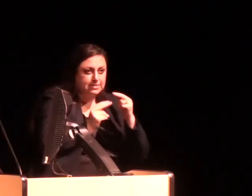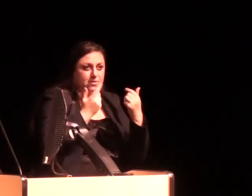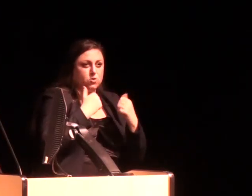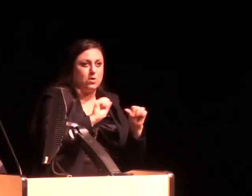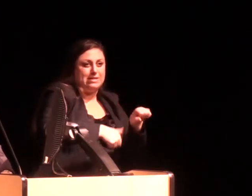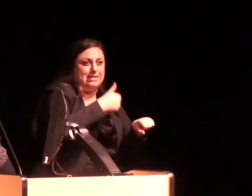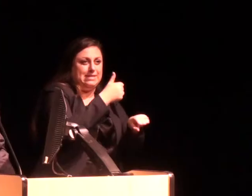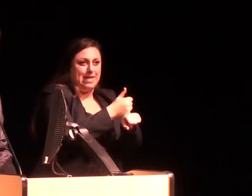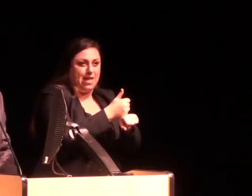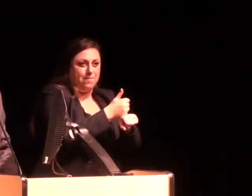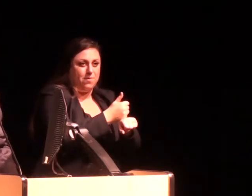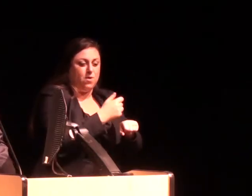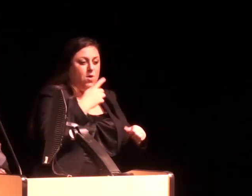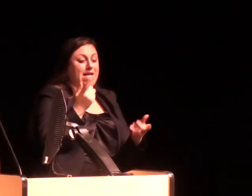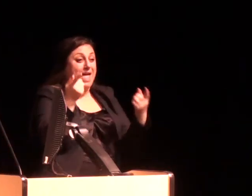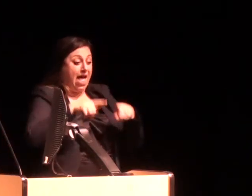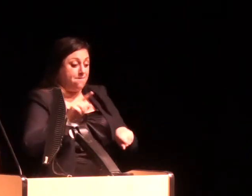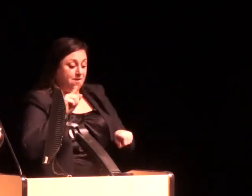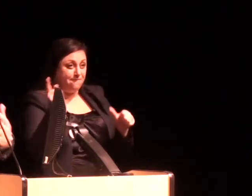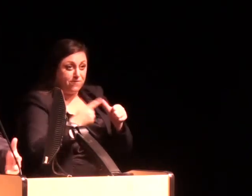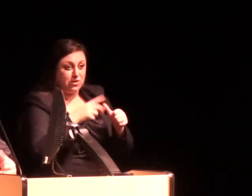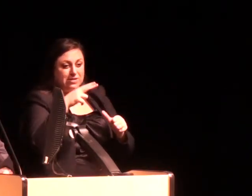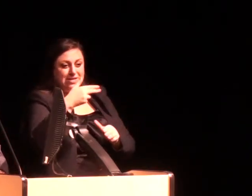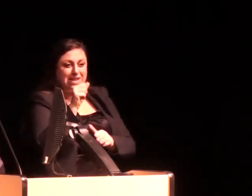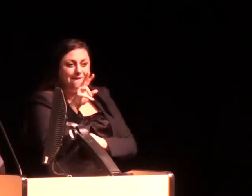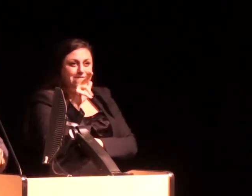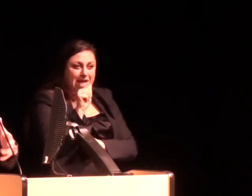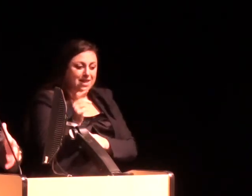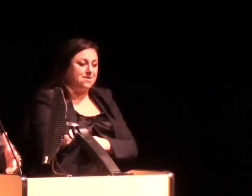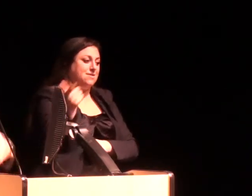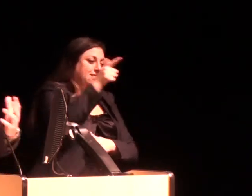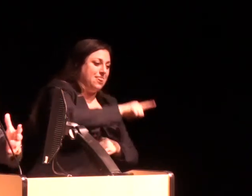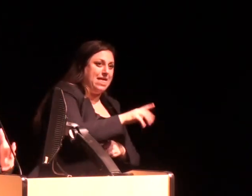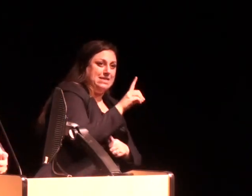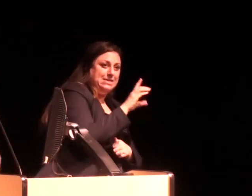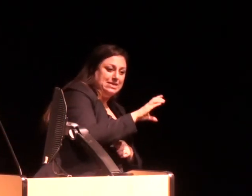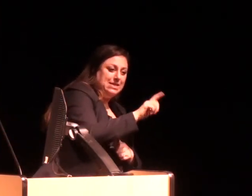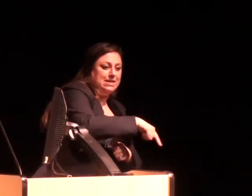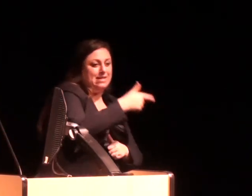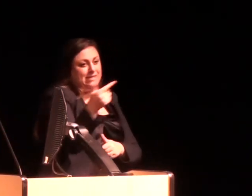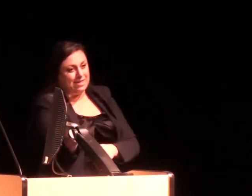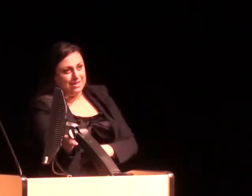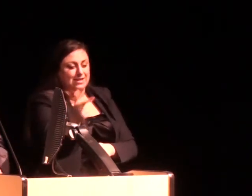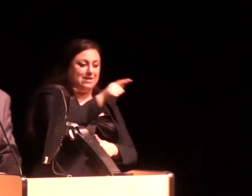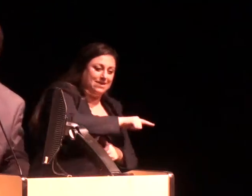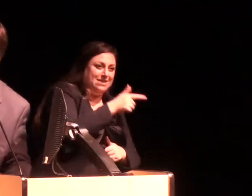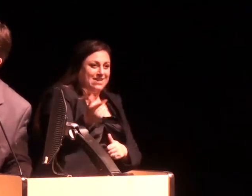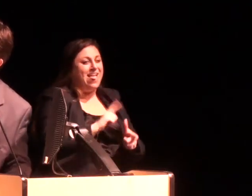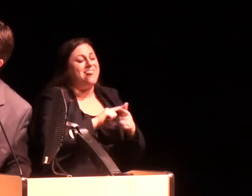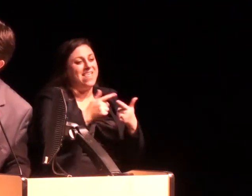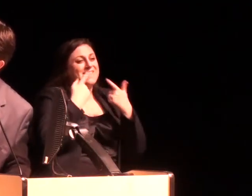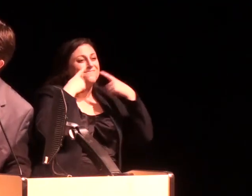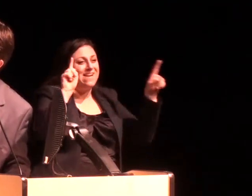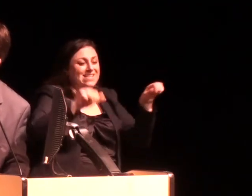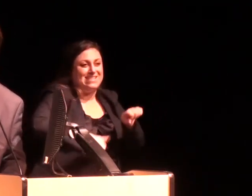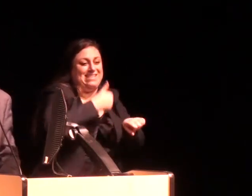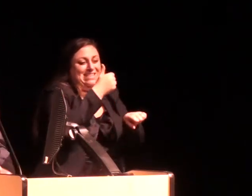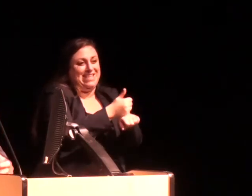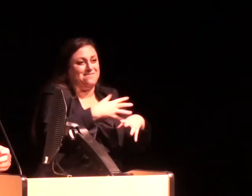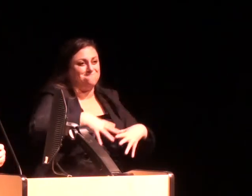one round in Havana, one round in Washington, another round, and after that we reestablished the diplomatic relation. You can see both women